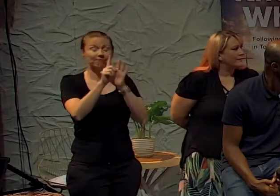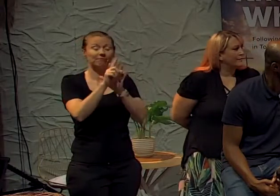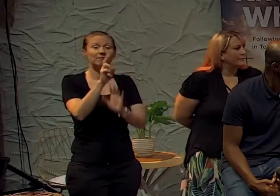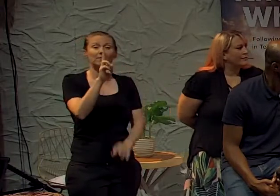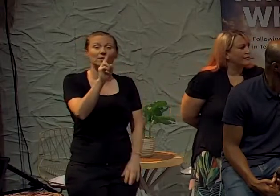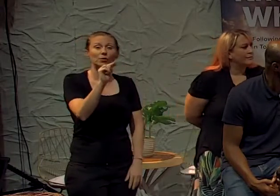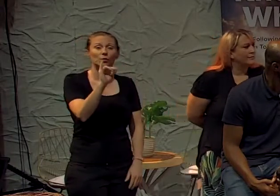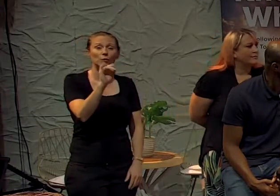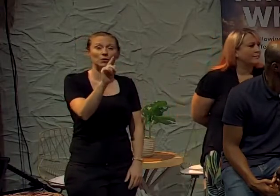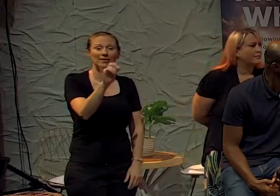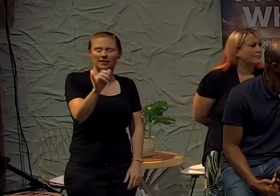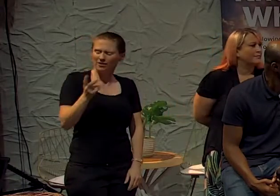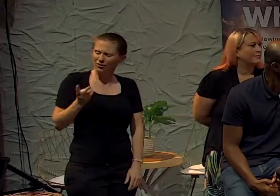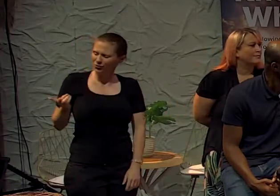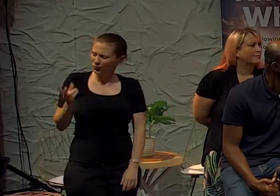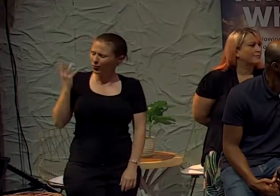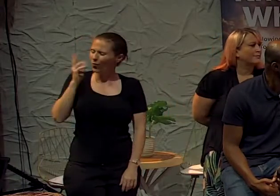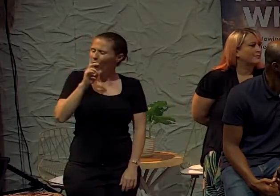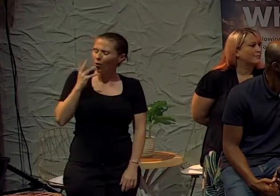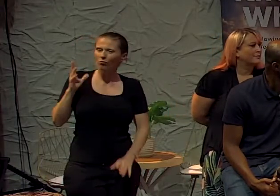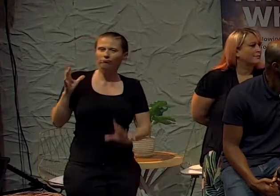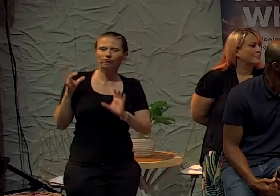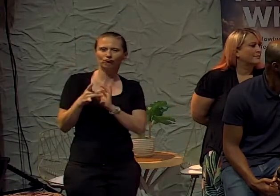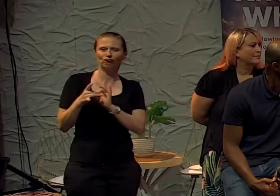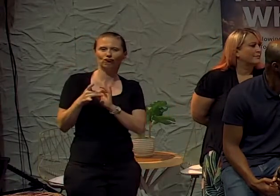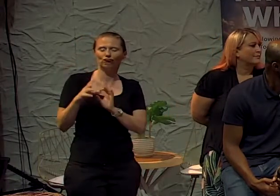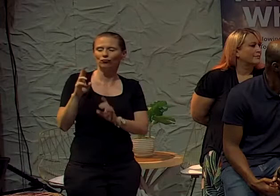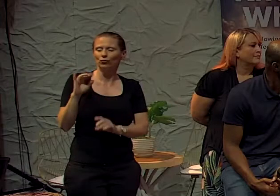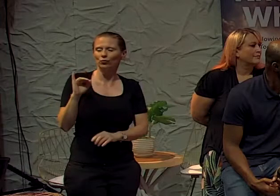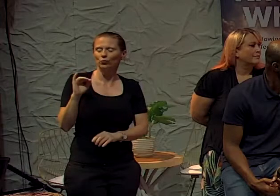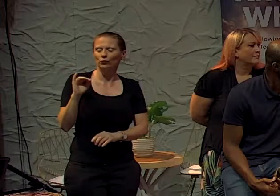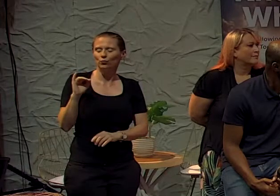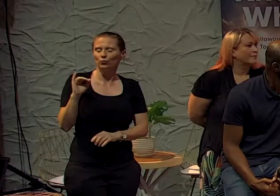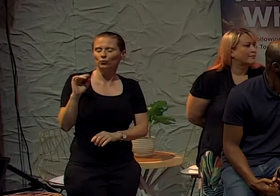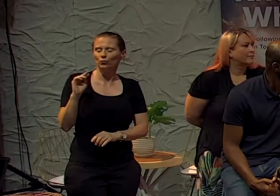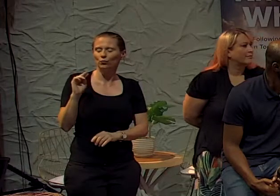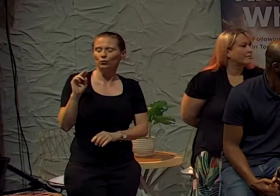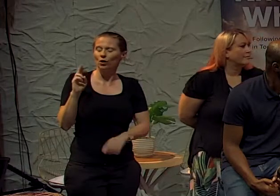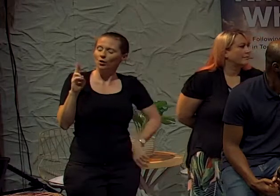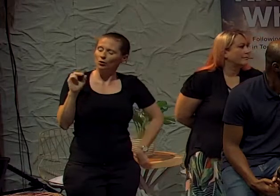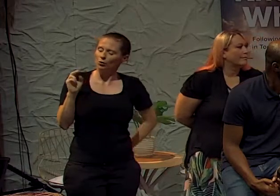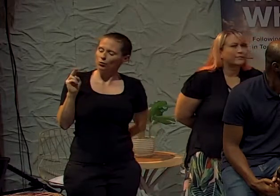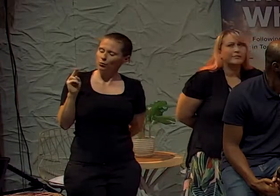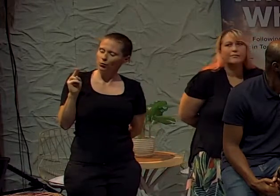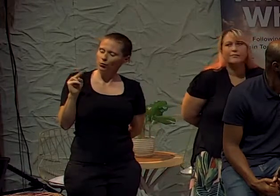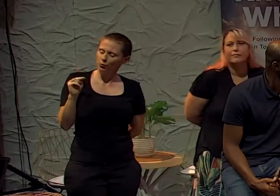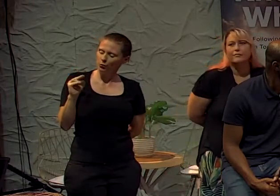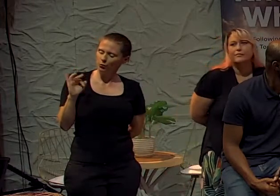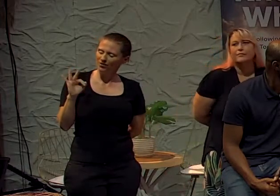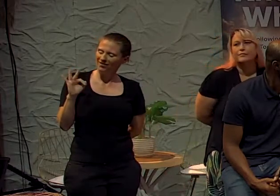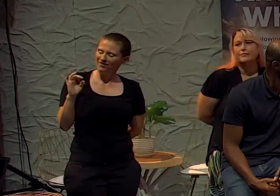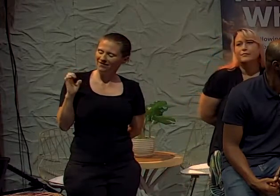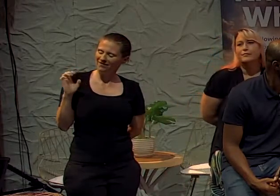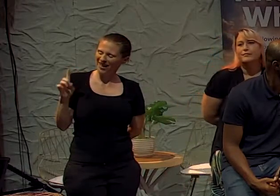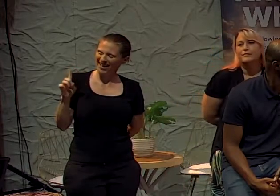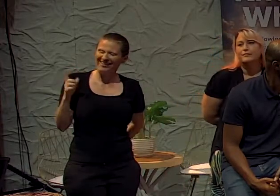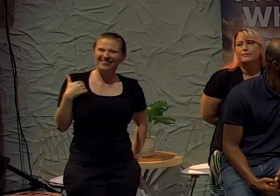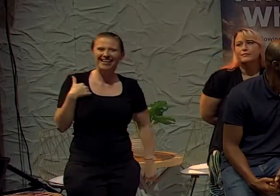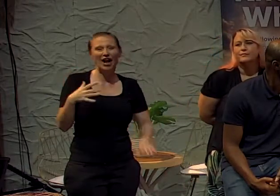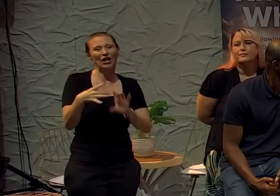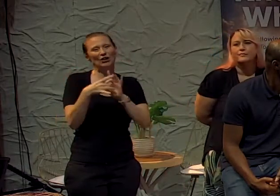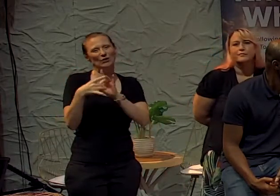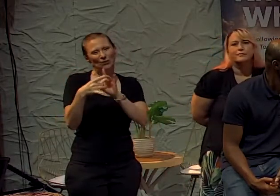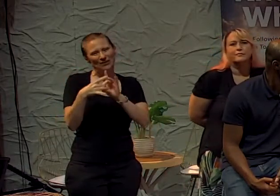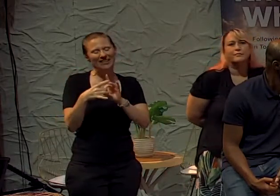You guys are unified. I think that's awesome. I think that's what Robert and Kristen are talking about too, is unity comes kind of different flavors as